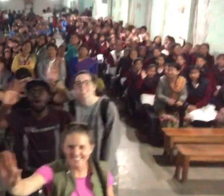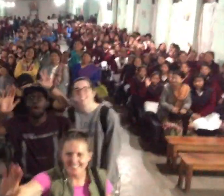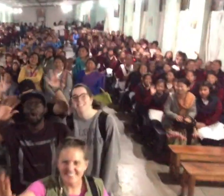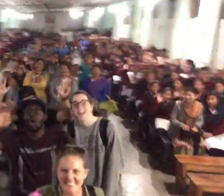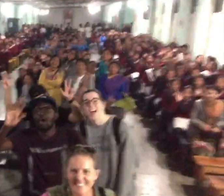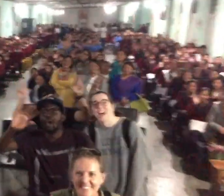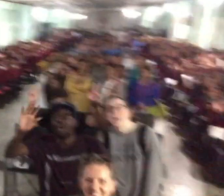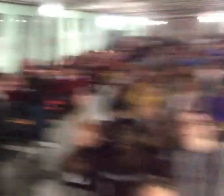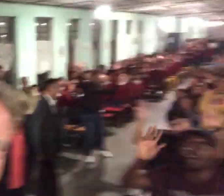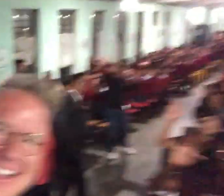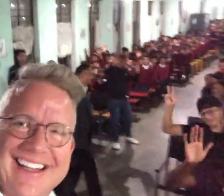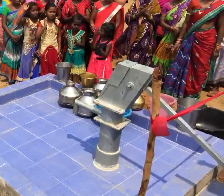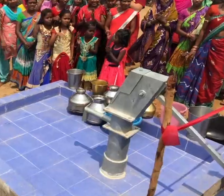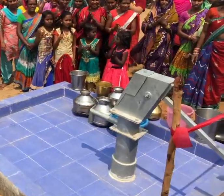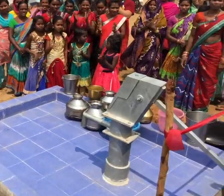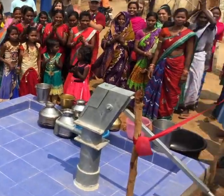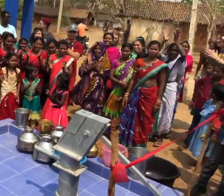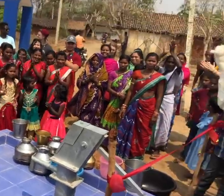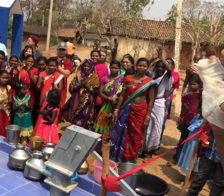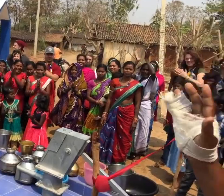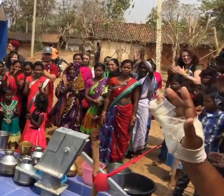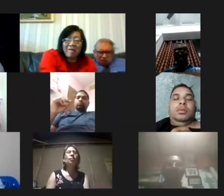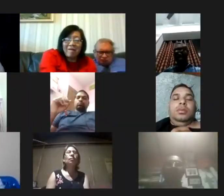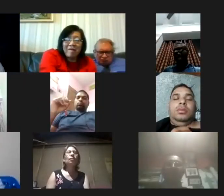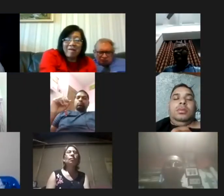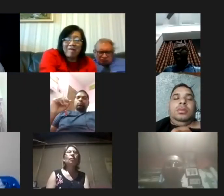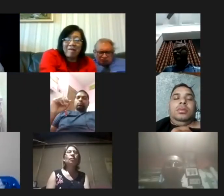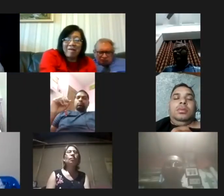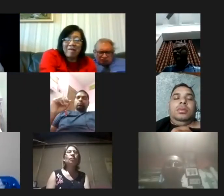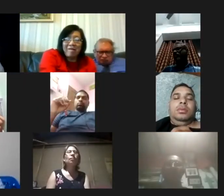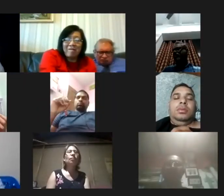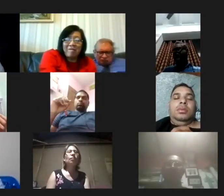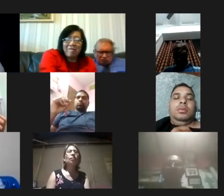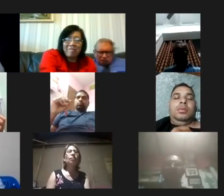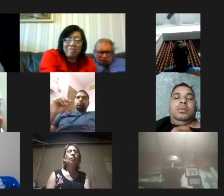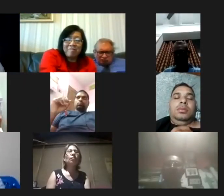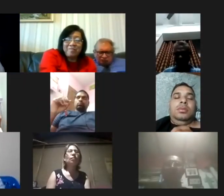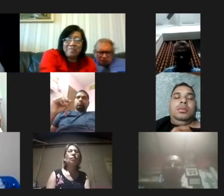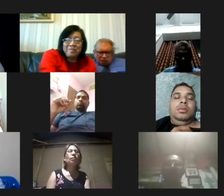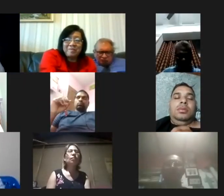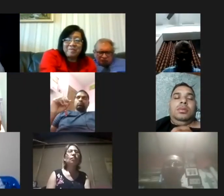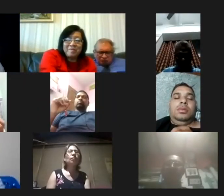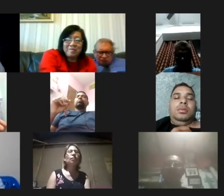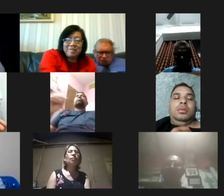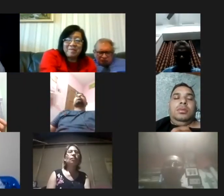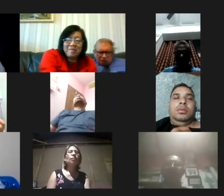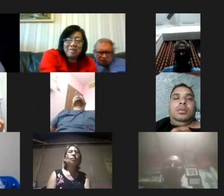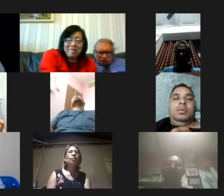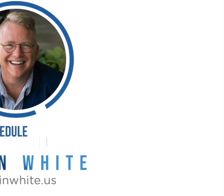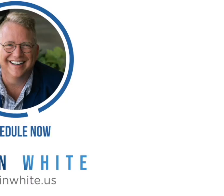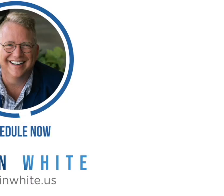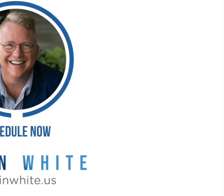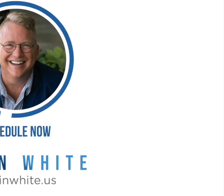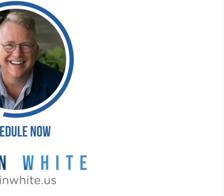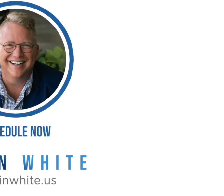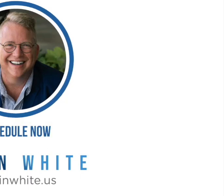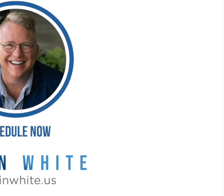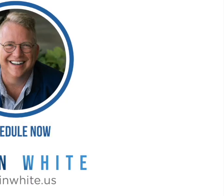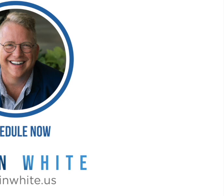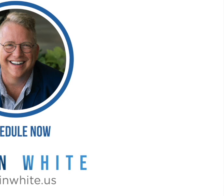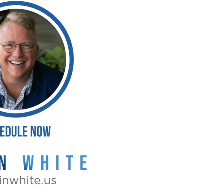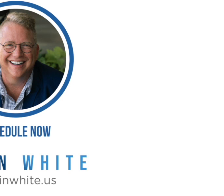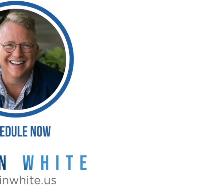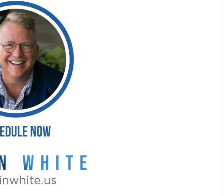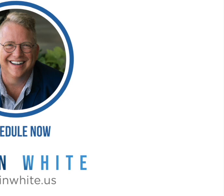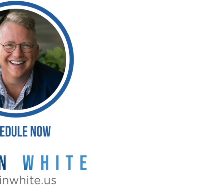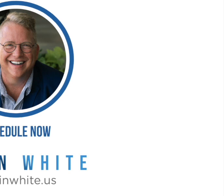of audiences throughout India and the world. Visit kevinwhite.us for Kevin's books, 1-Minute Motivation Series, and